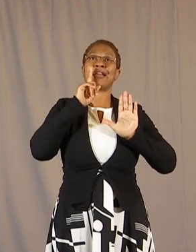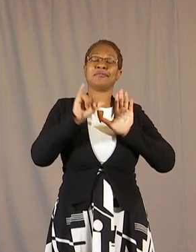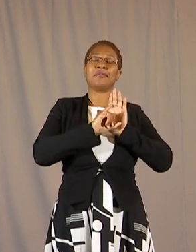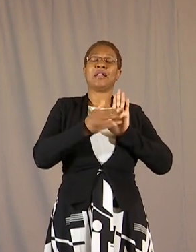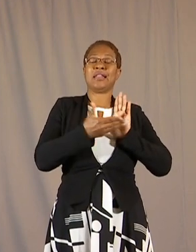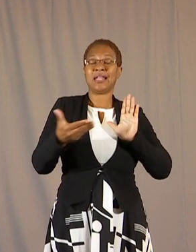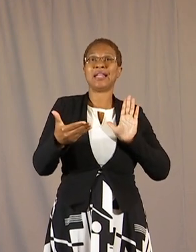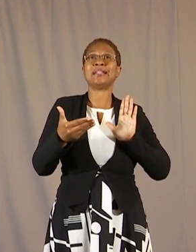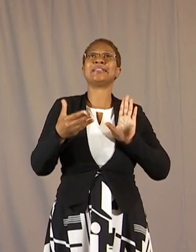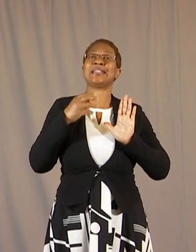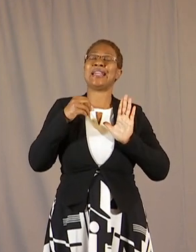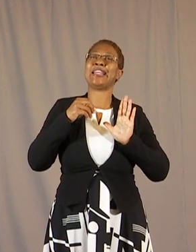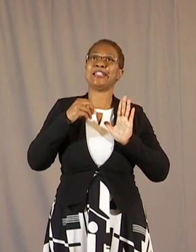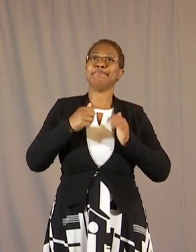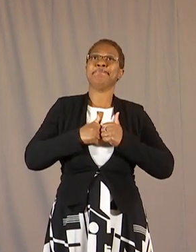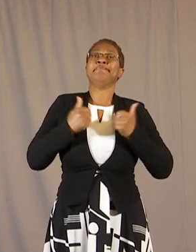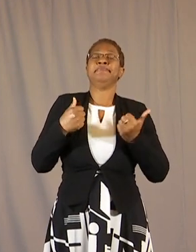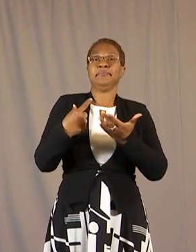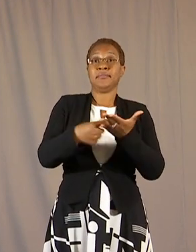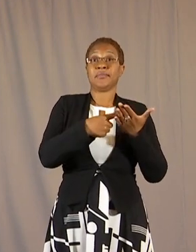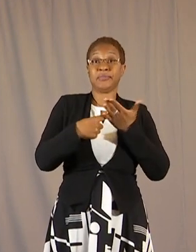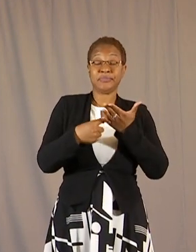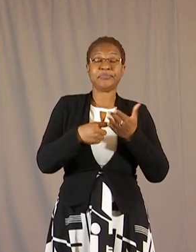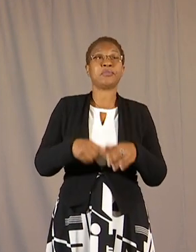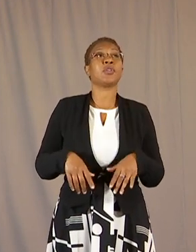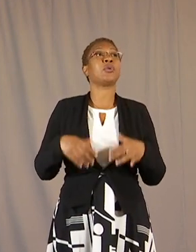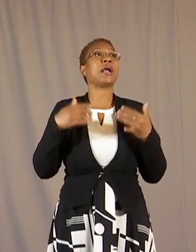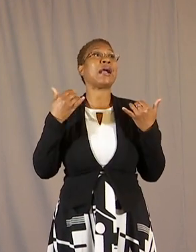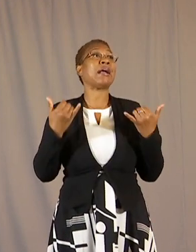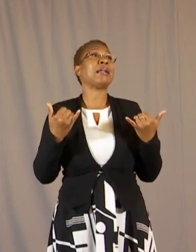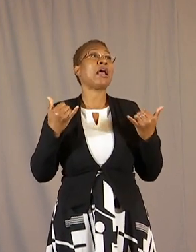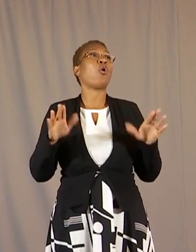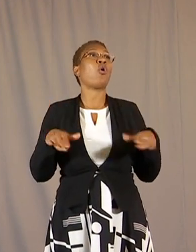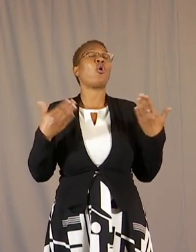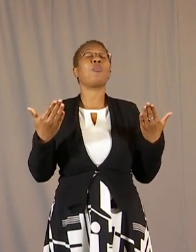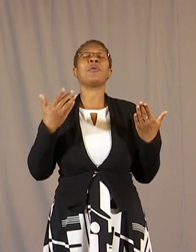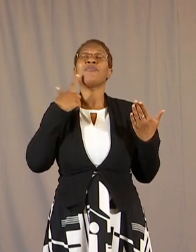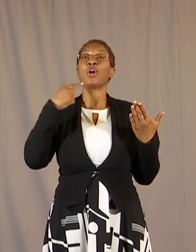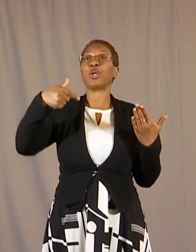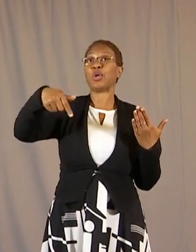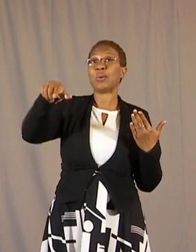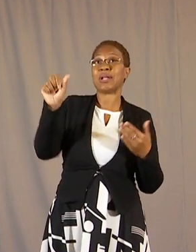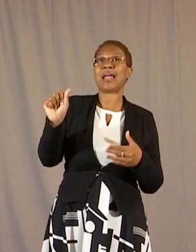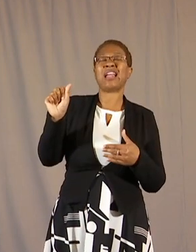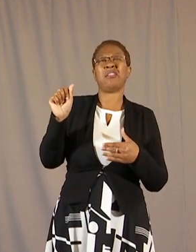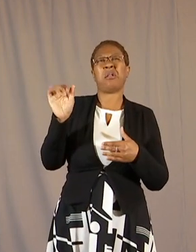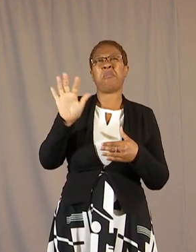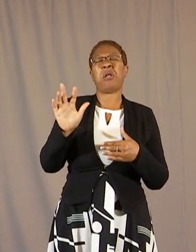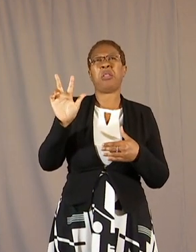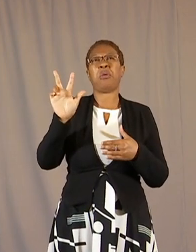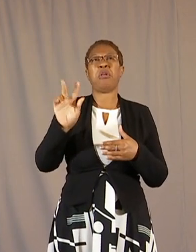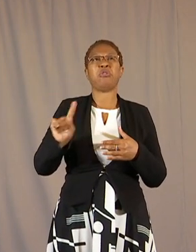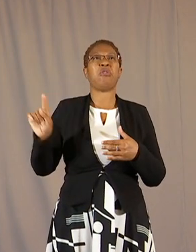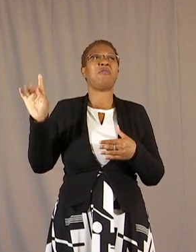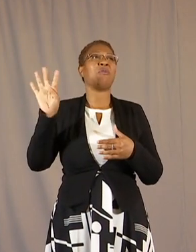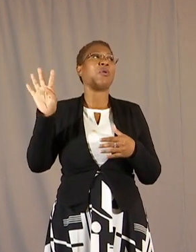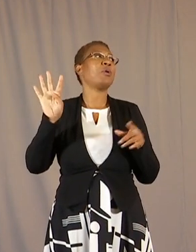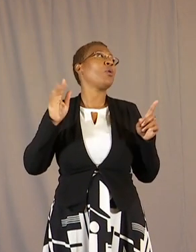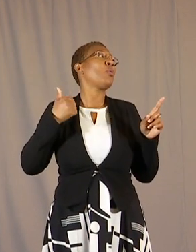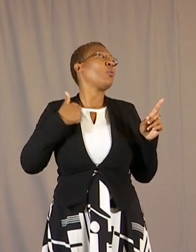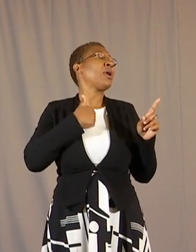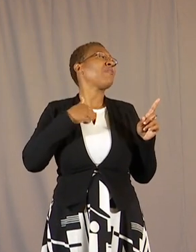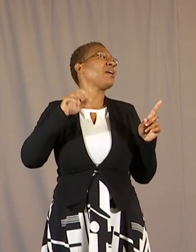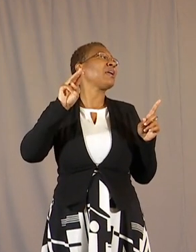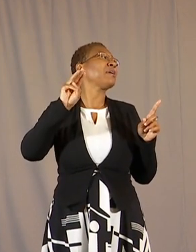time, so I've taken about 3 to 4 minutes for our Q&A, and I want to just open it up. We have an MDCR